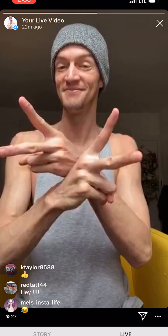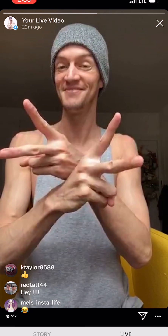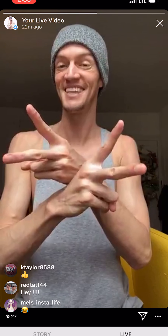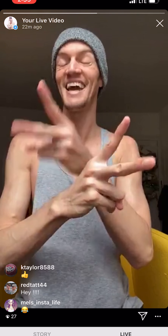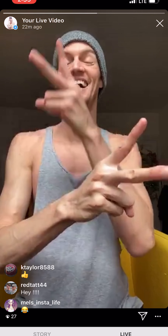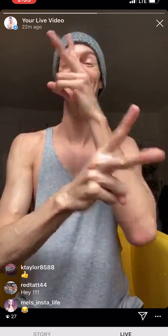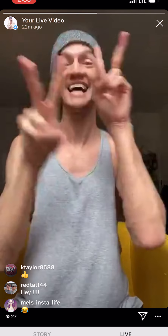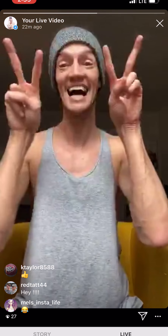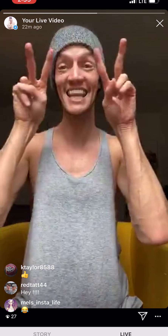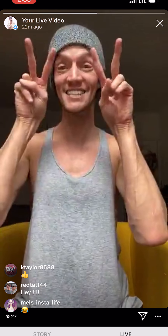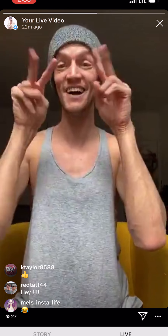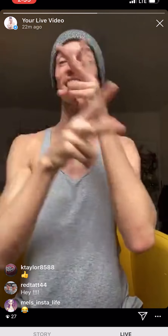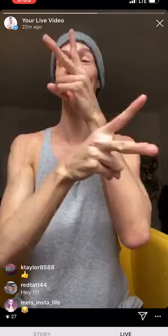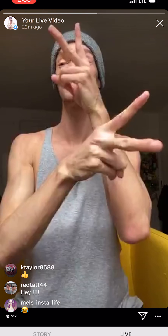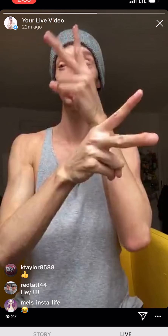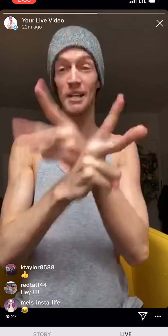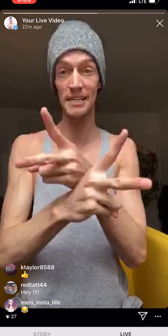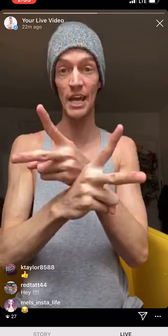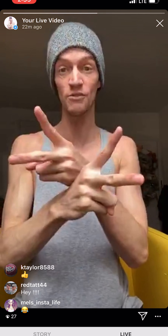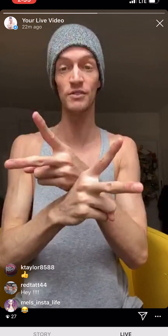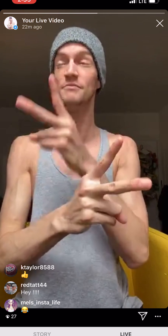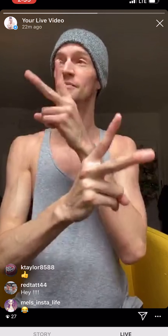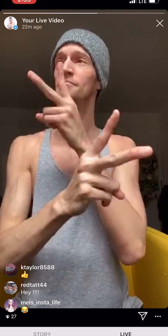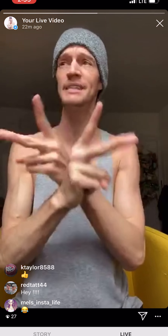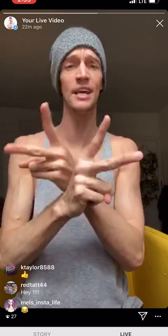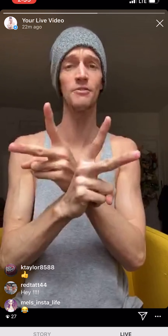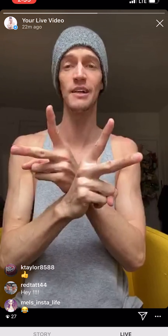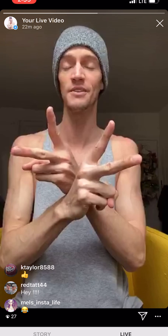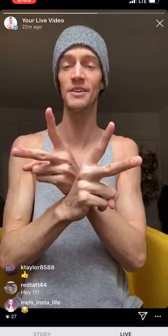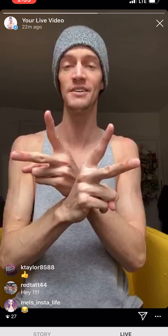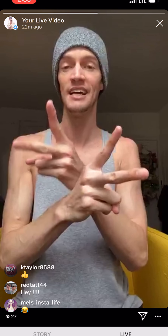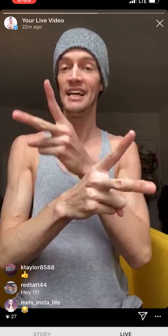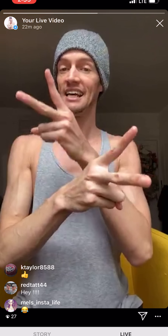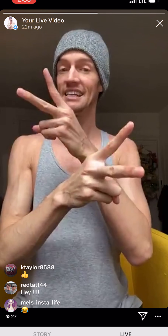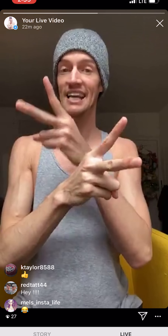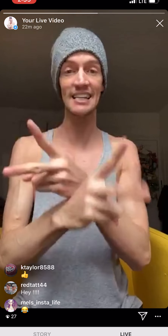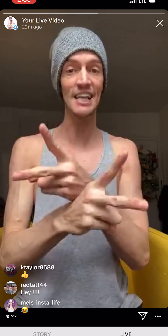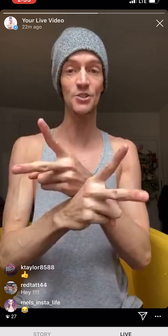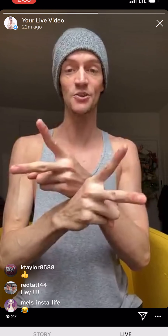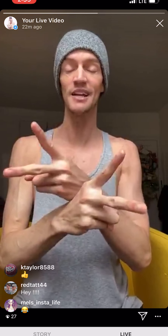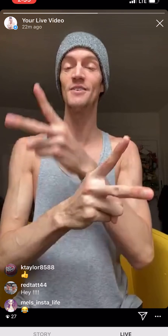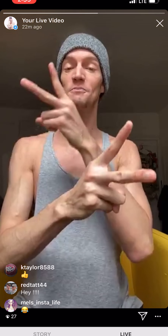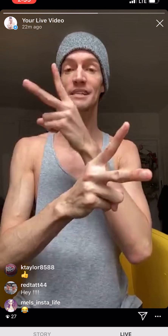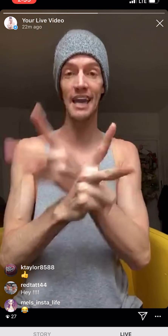Yeah. Lots of eyes. Gotta be careful. Be careful out there. It's kind of dangerous right now, so be careful.